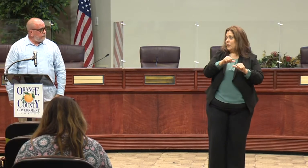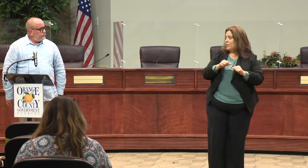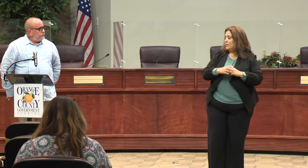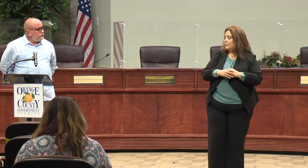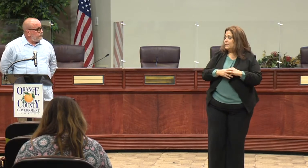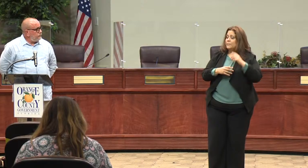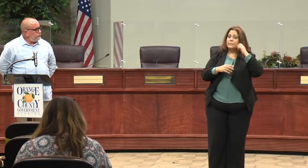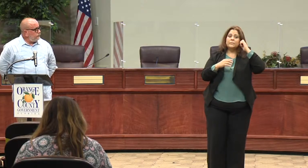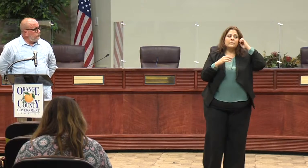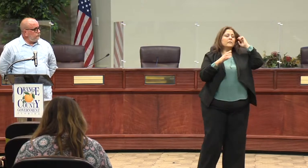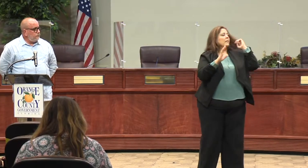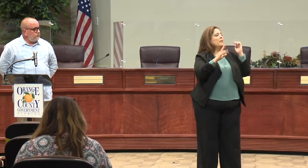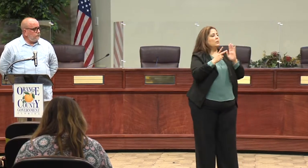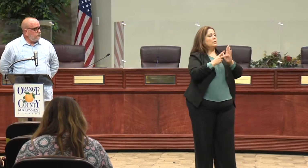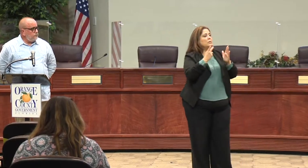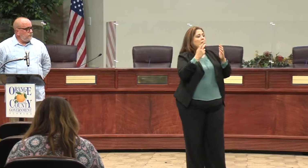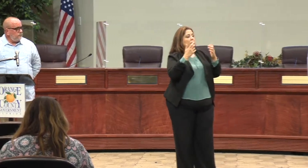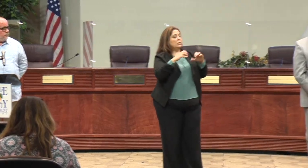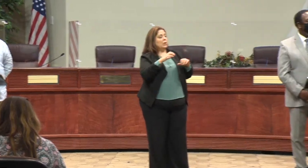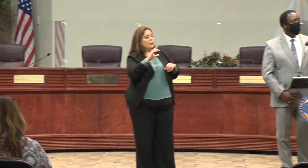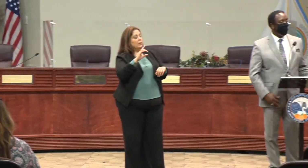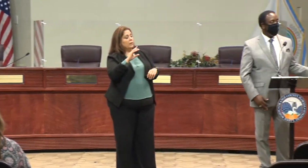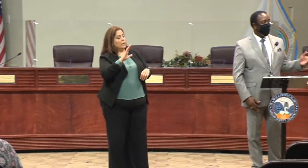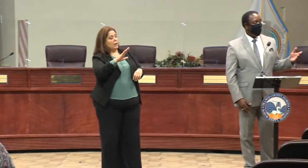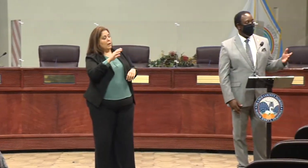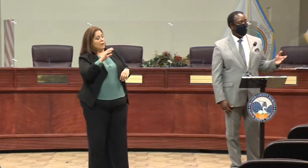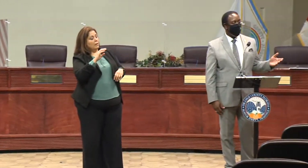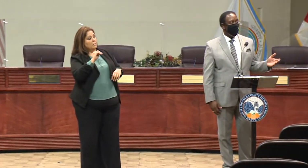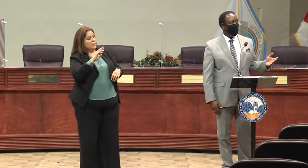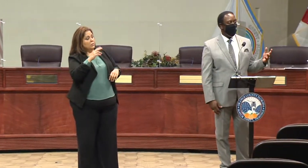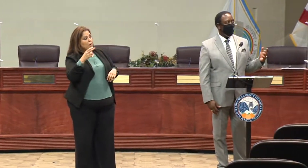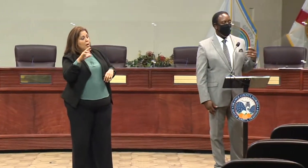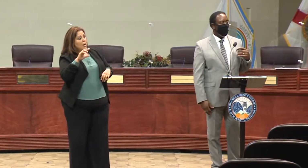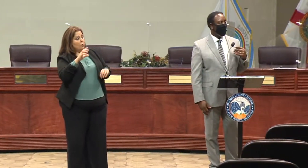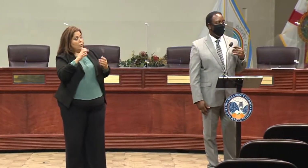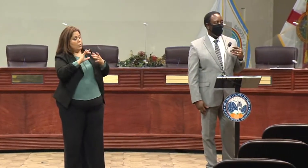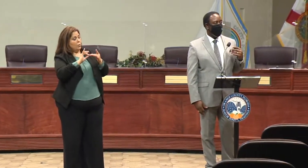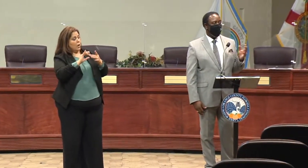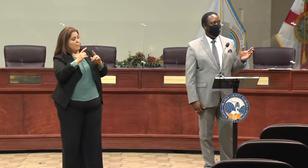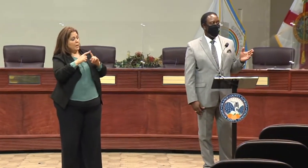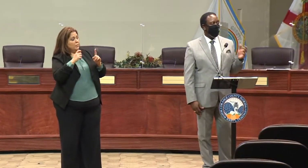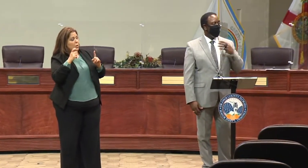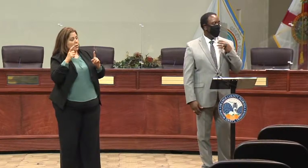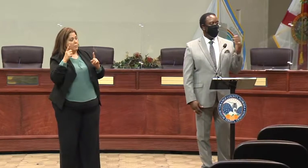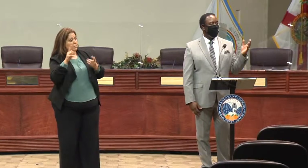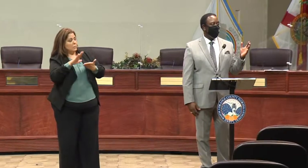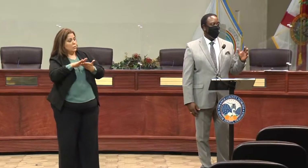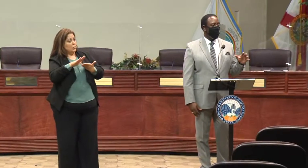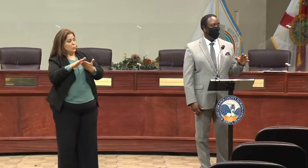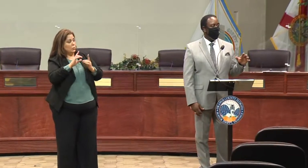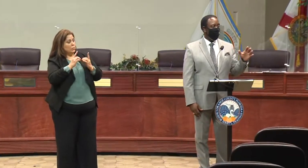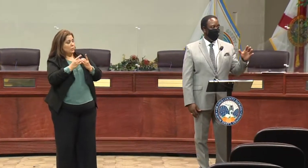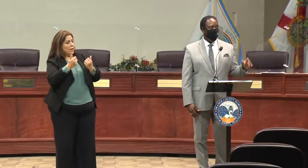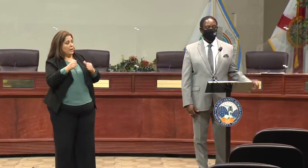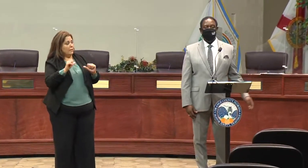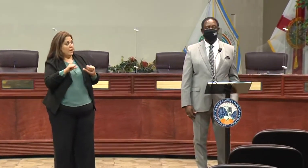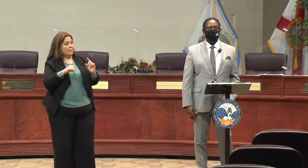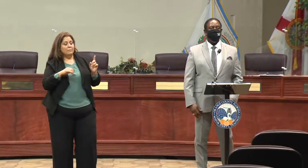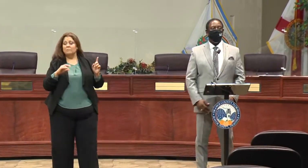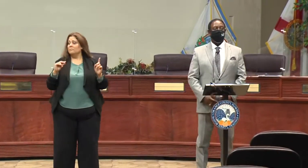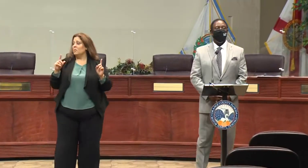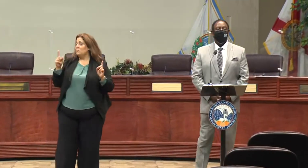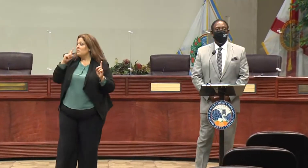I'll just double check. Mr. Howard from the school district, would you like to make any comments on behalf of the school district? Good. He's